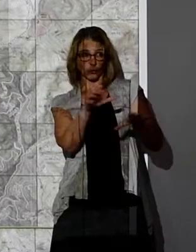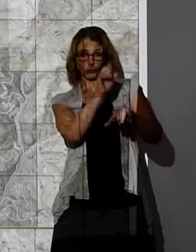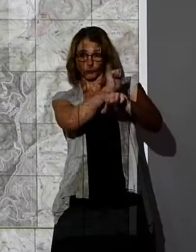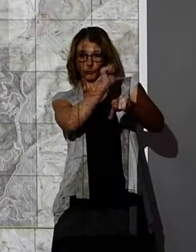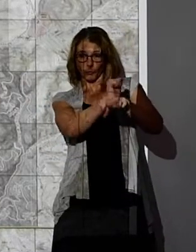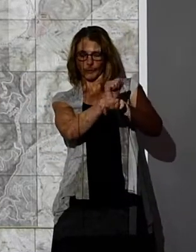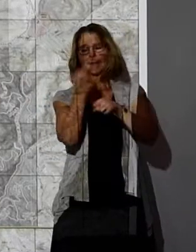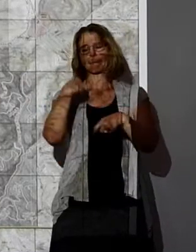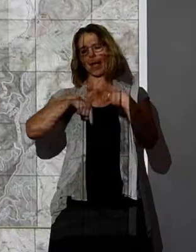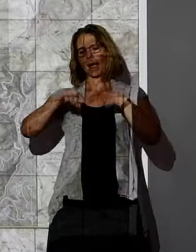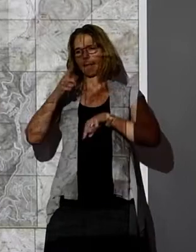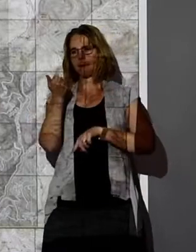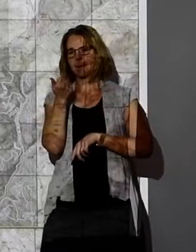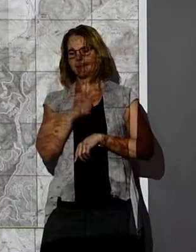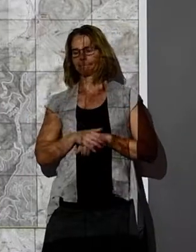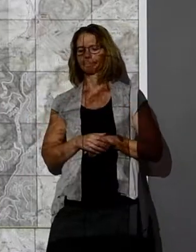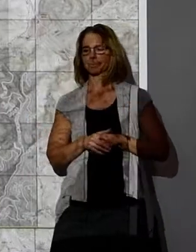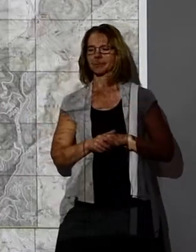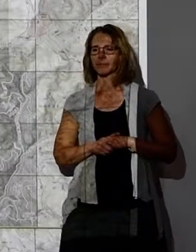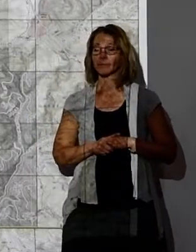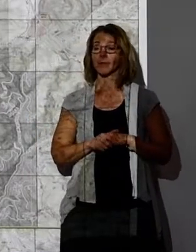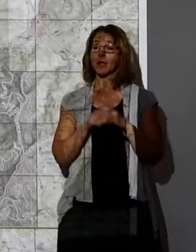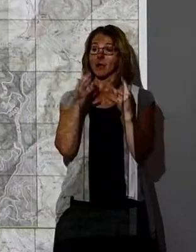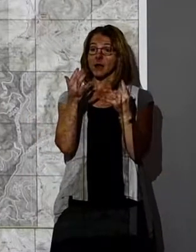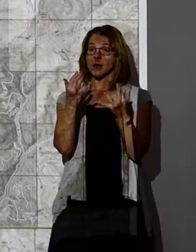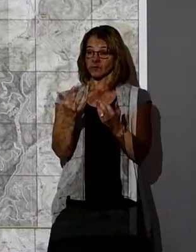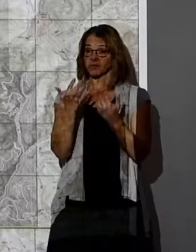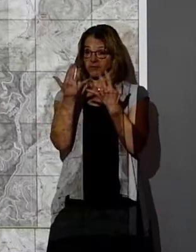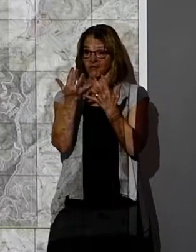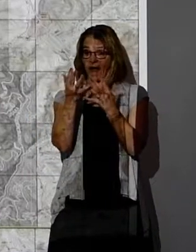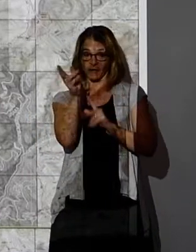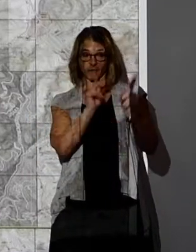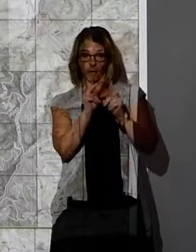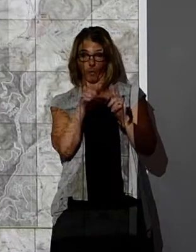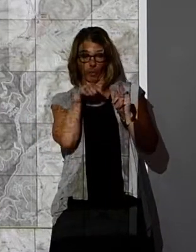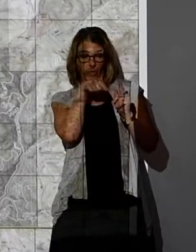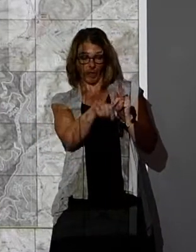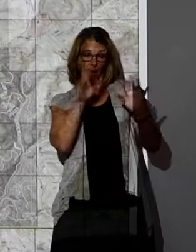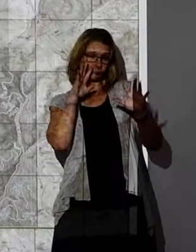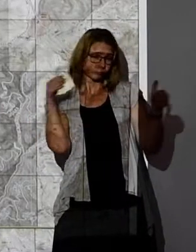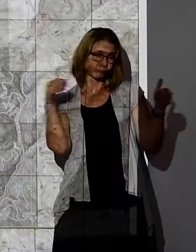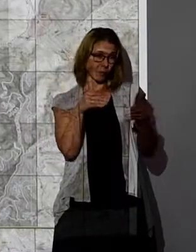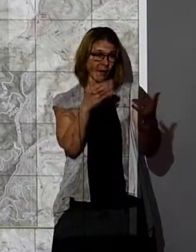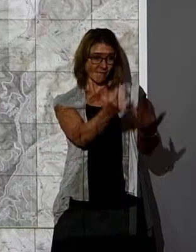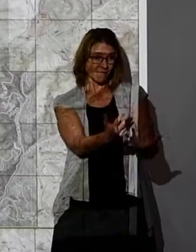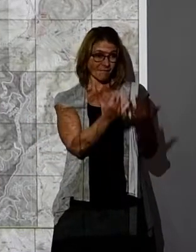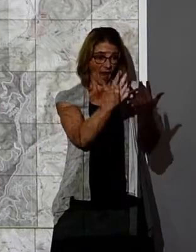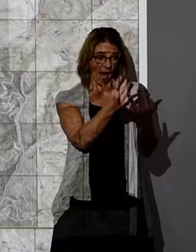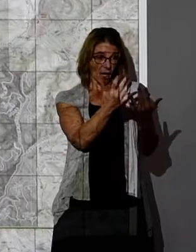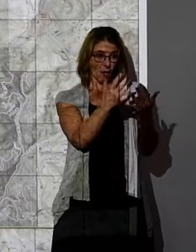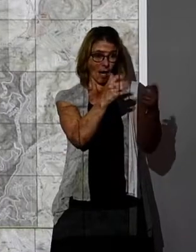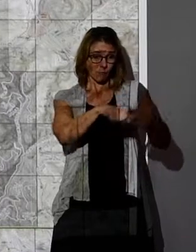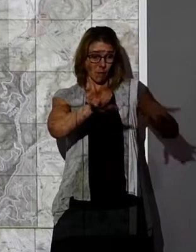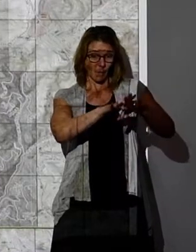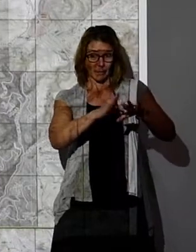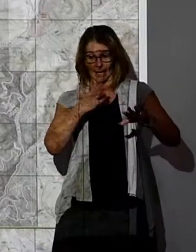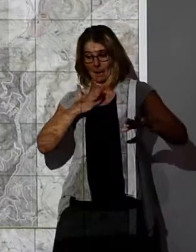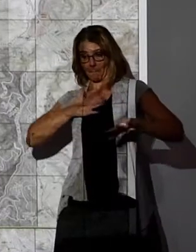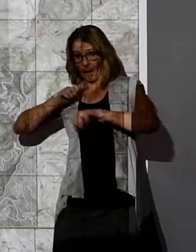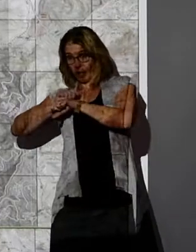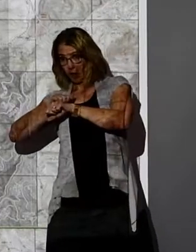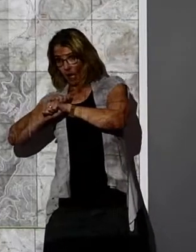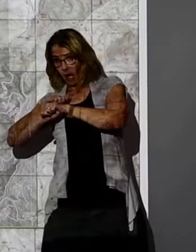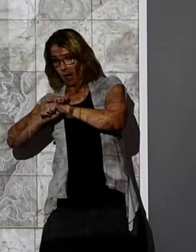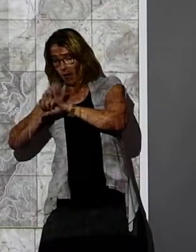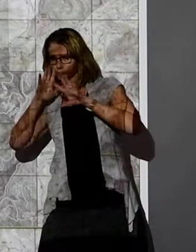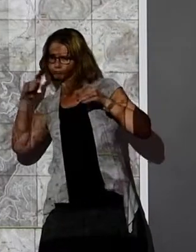up a little bit. Fire folks, their job is fire and property. Our job is people